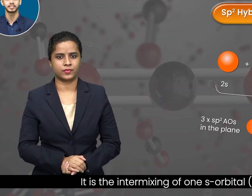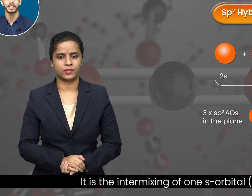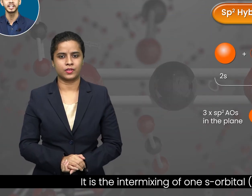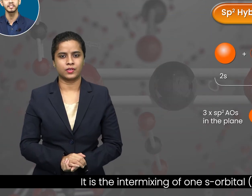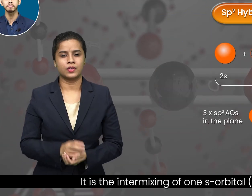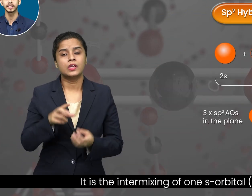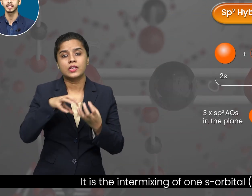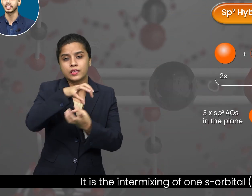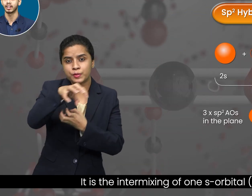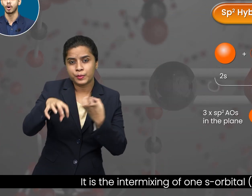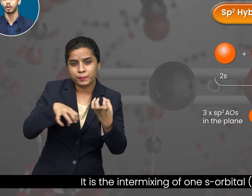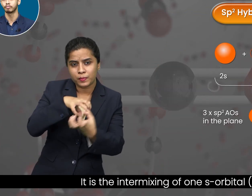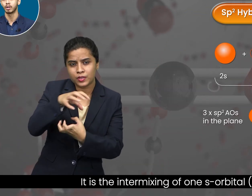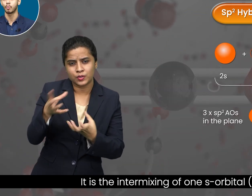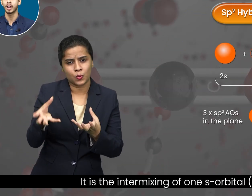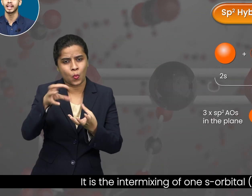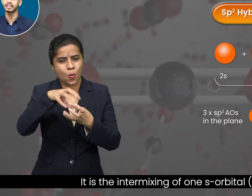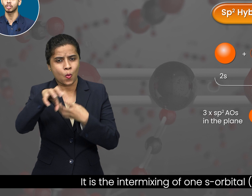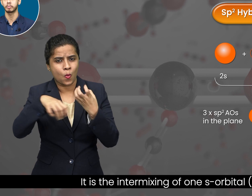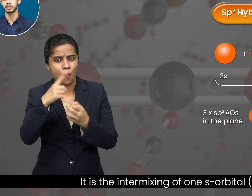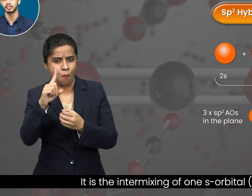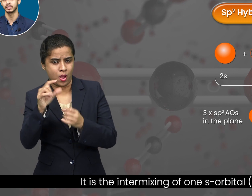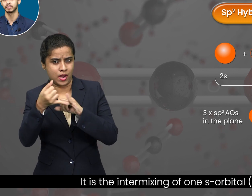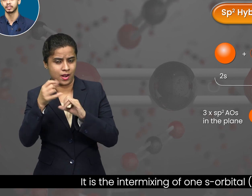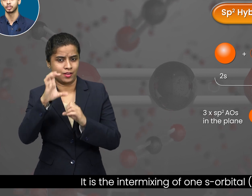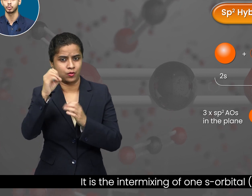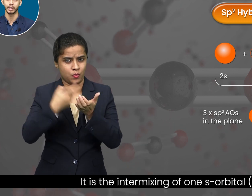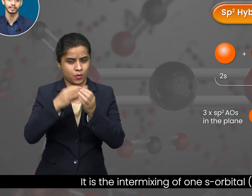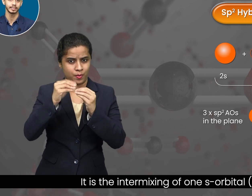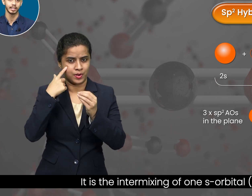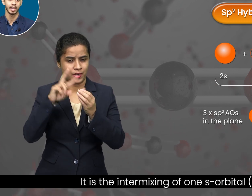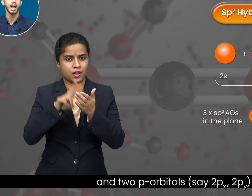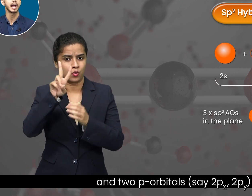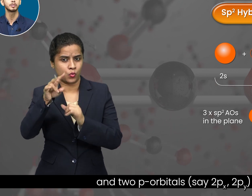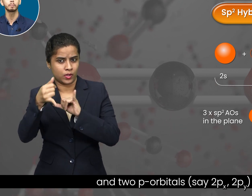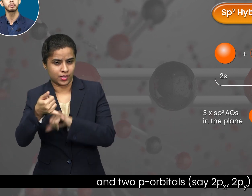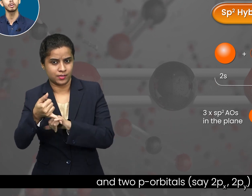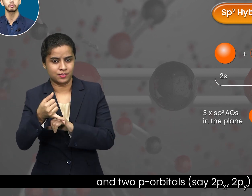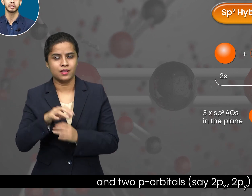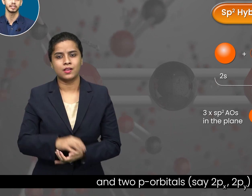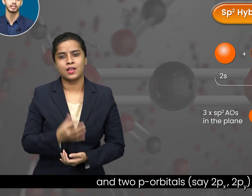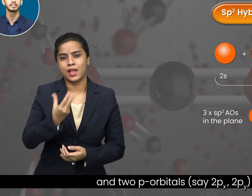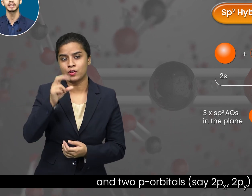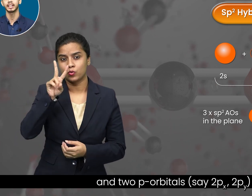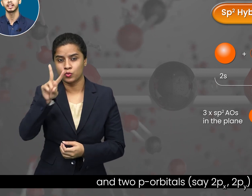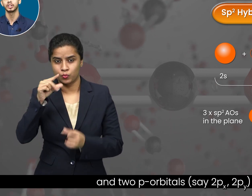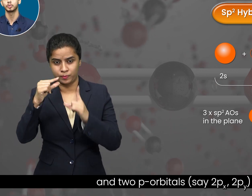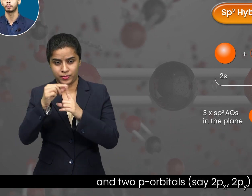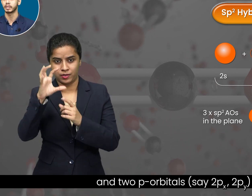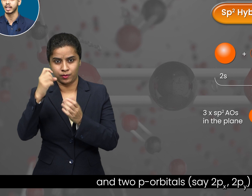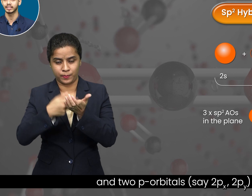It is the intermixing of one s orbital, 2s, and 2p orbital,